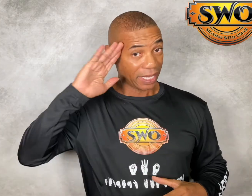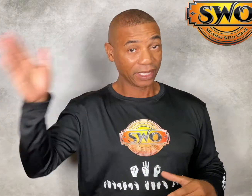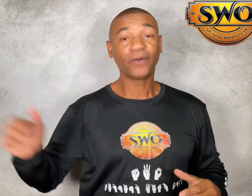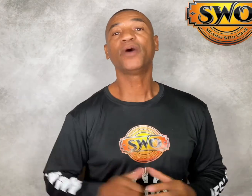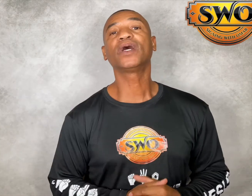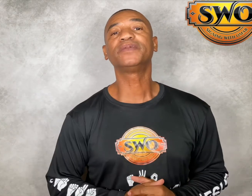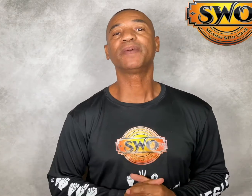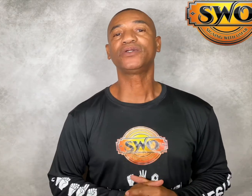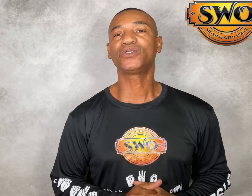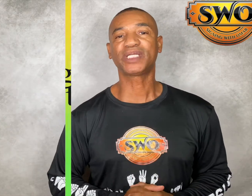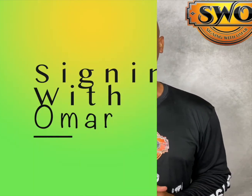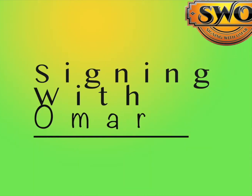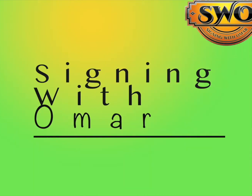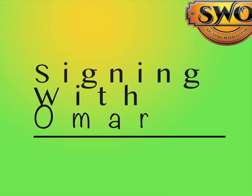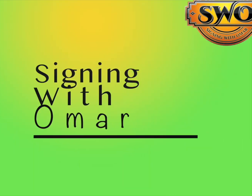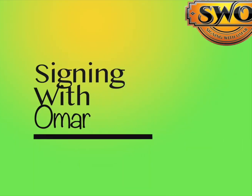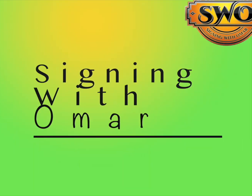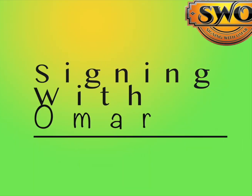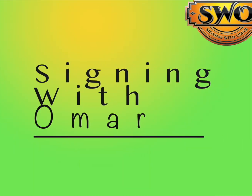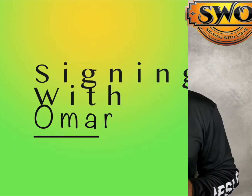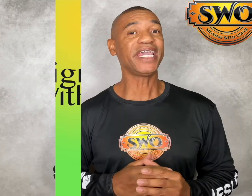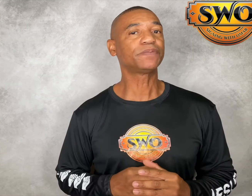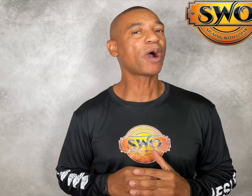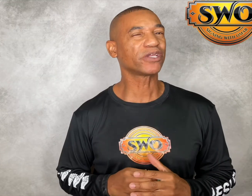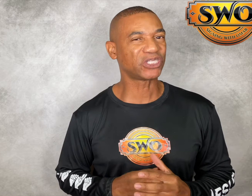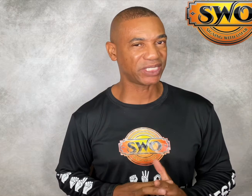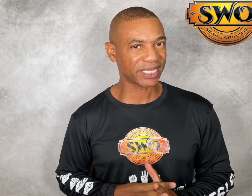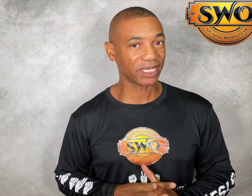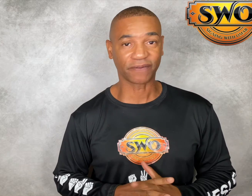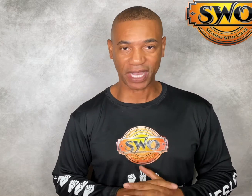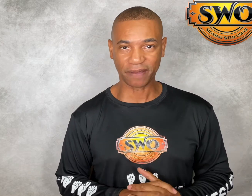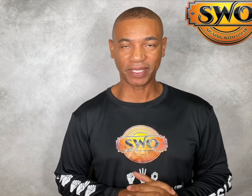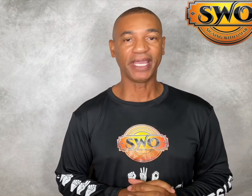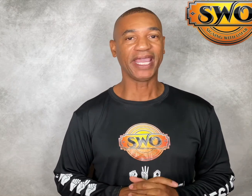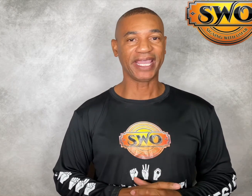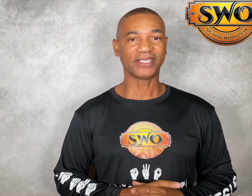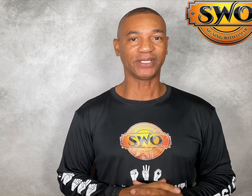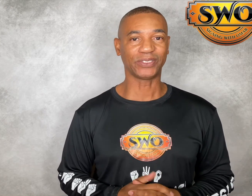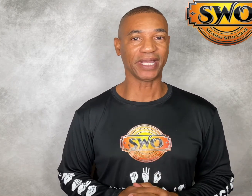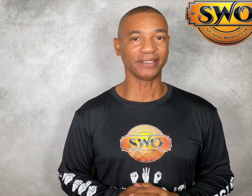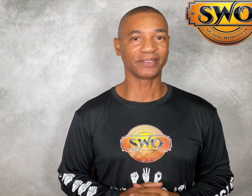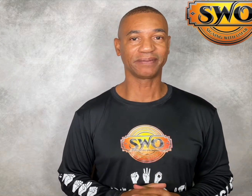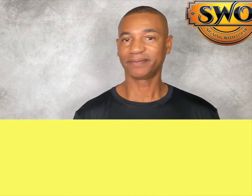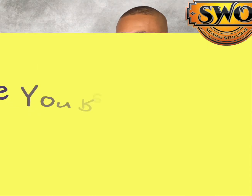Hello and welcome to my YouTube channel, Signing with Omar. Today is part 6 of common ASL signs. Are you